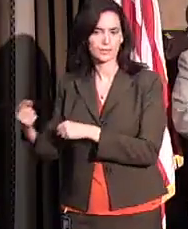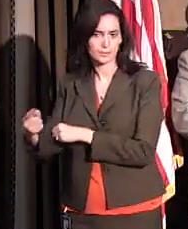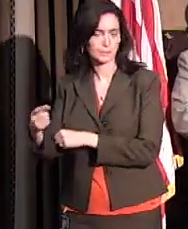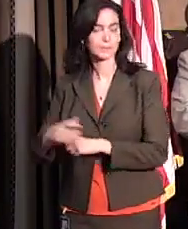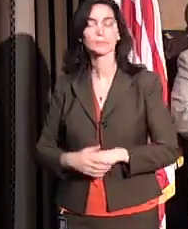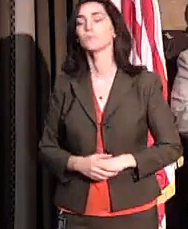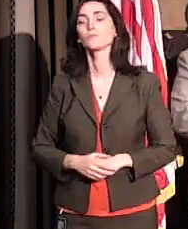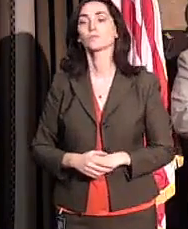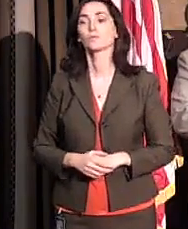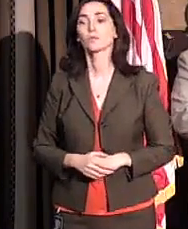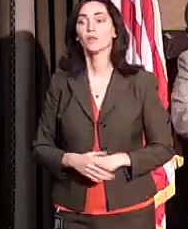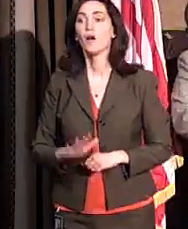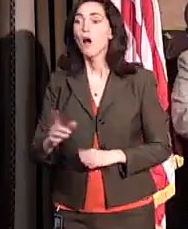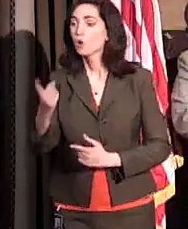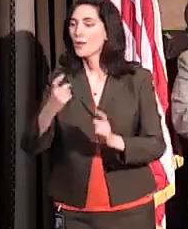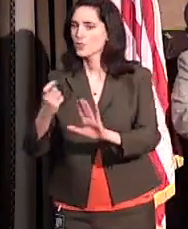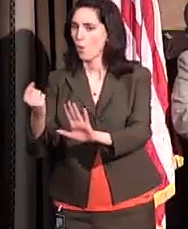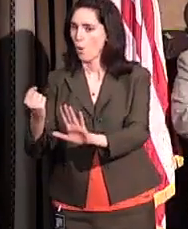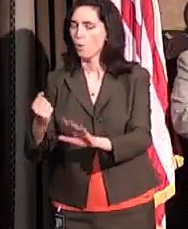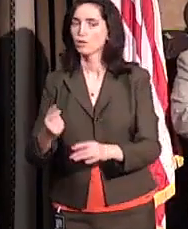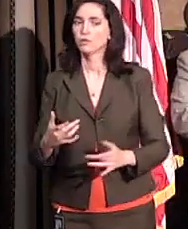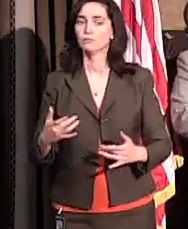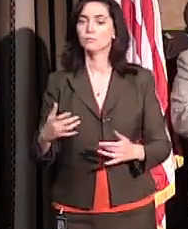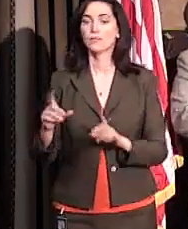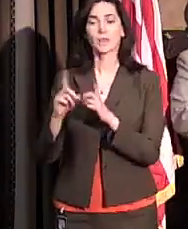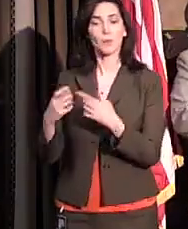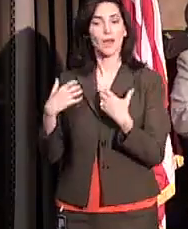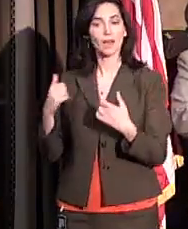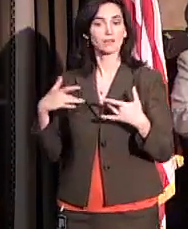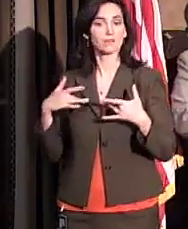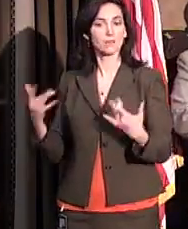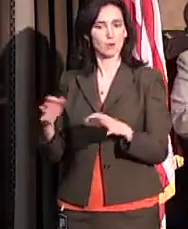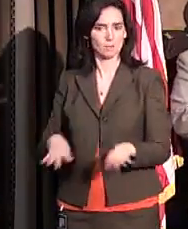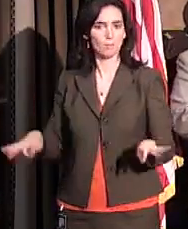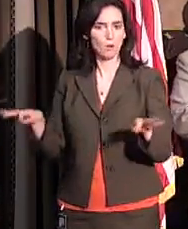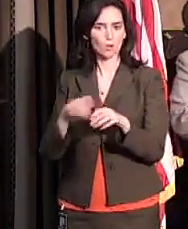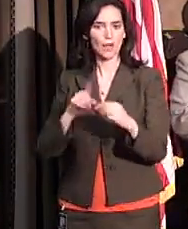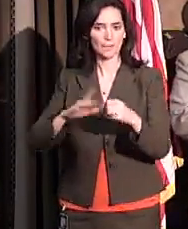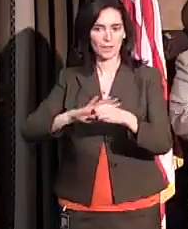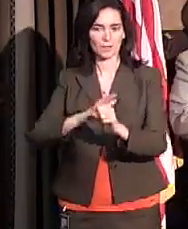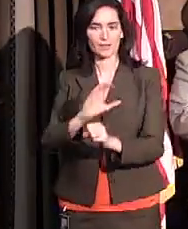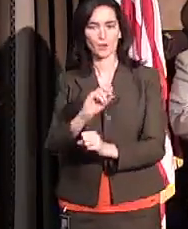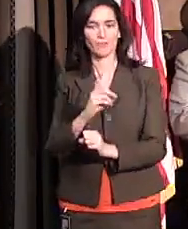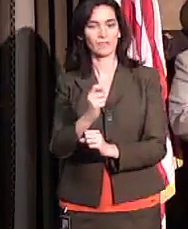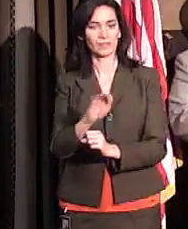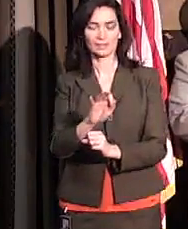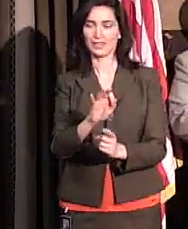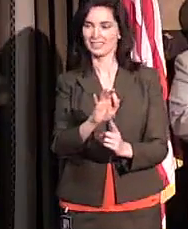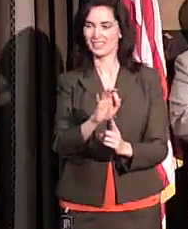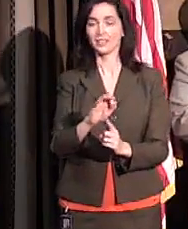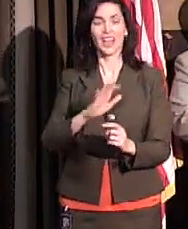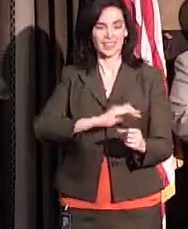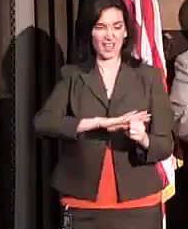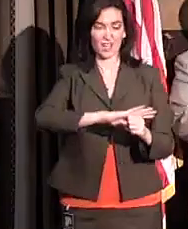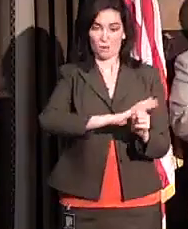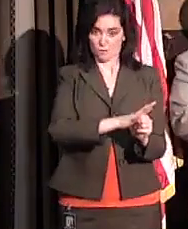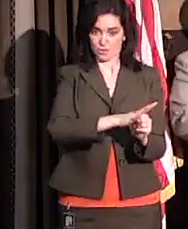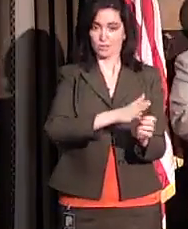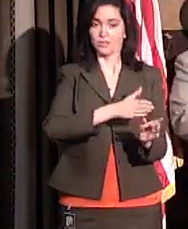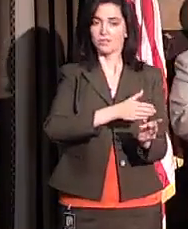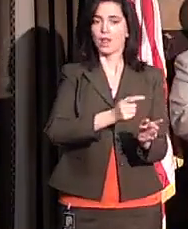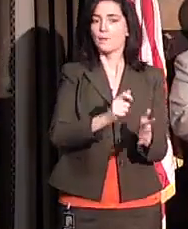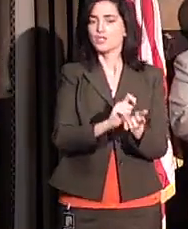take questions, I do have an update that's important from the Department of Health on COVID-19 variants in Louisiana.